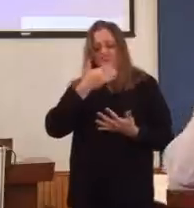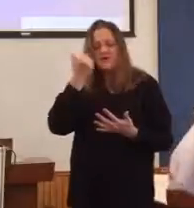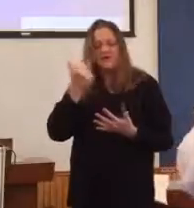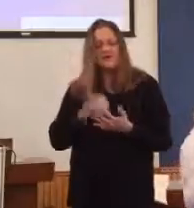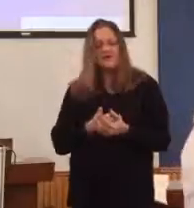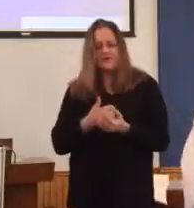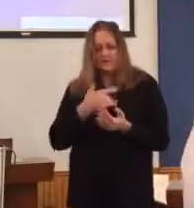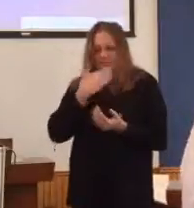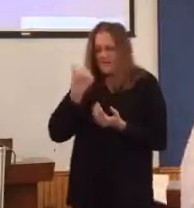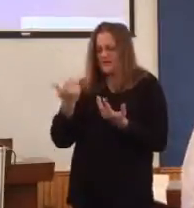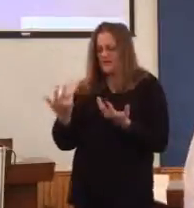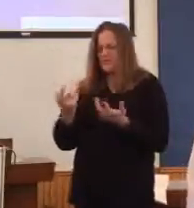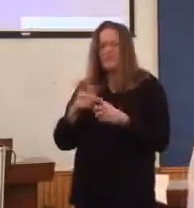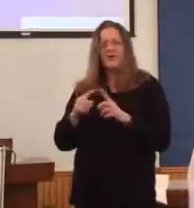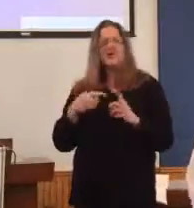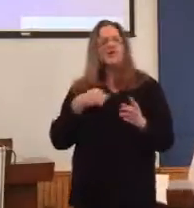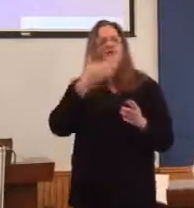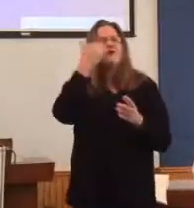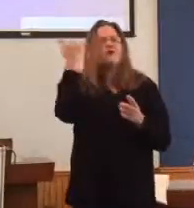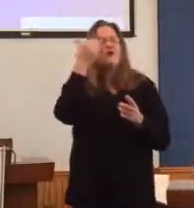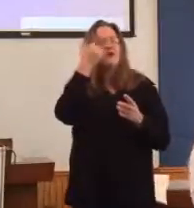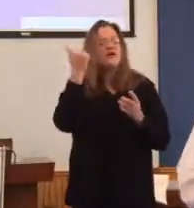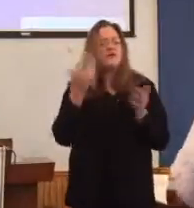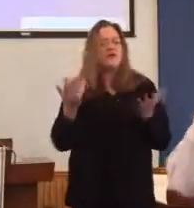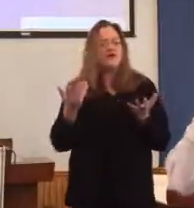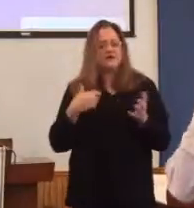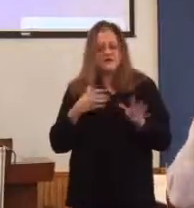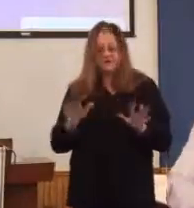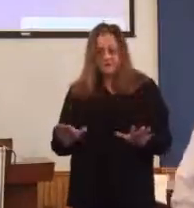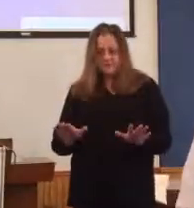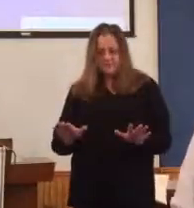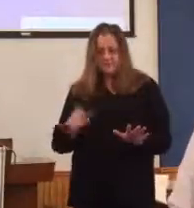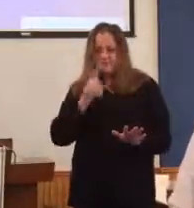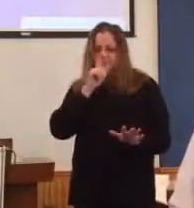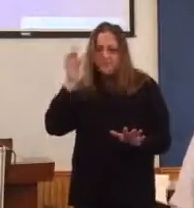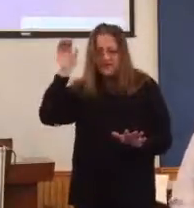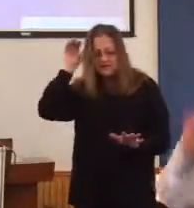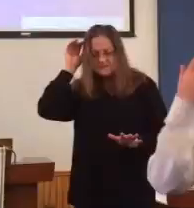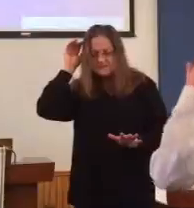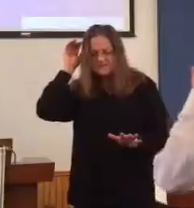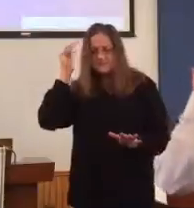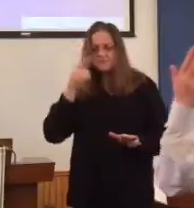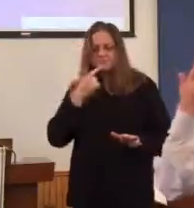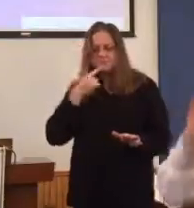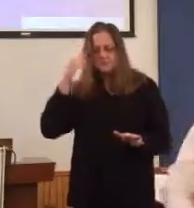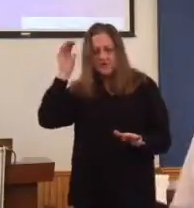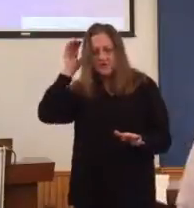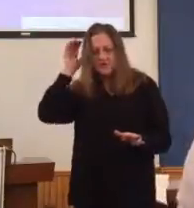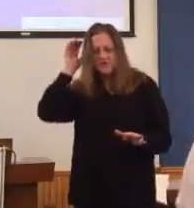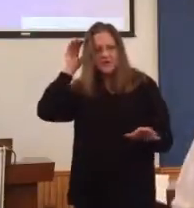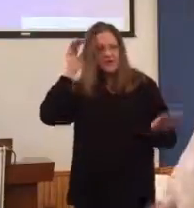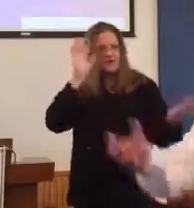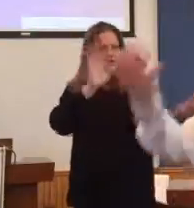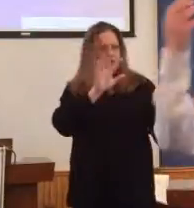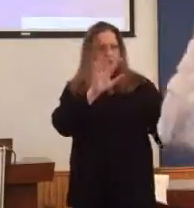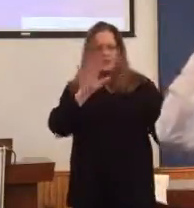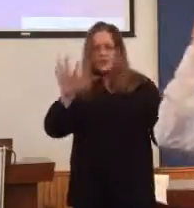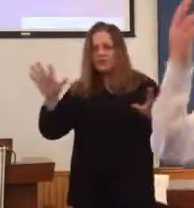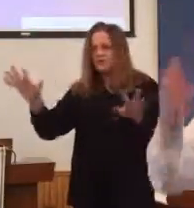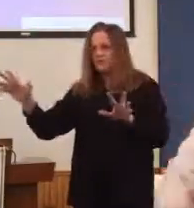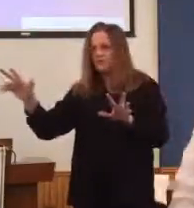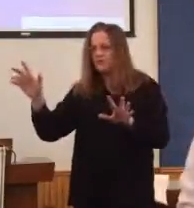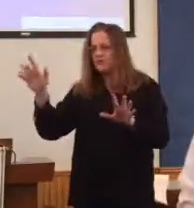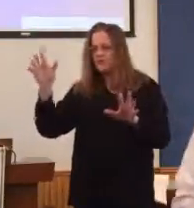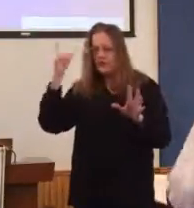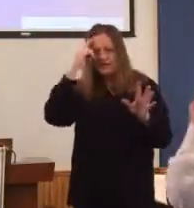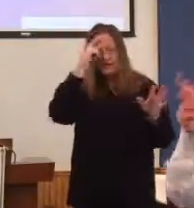What we don't do is stop to listen. Stop to look. Stop to